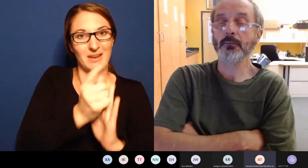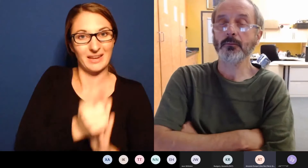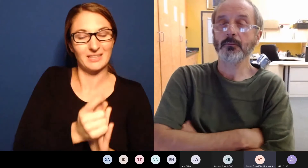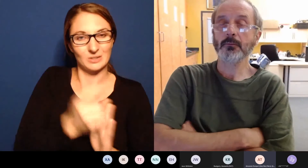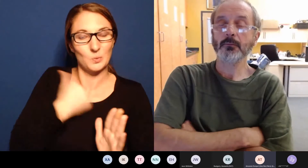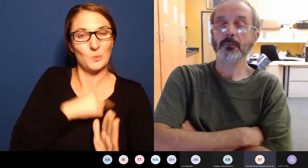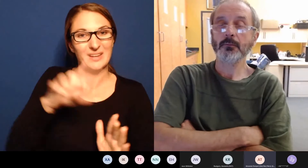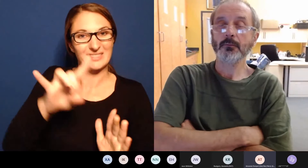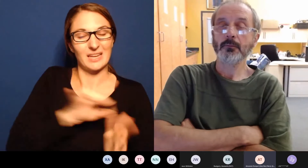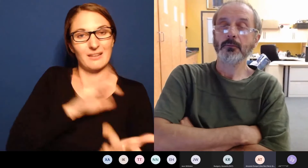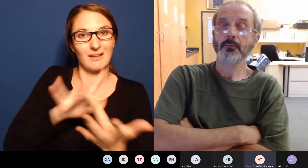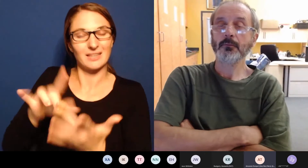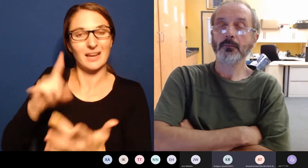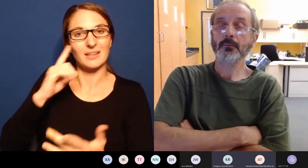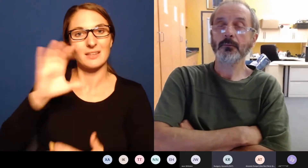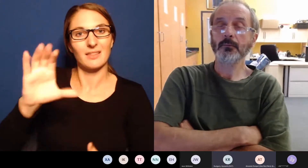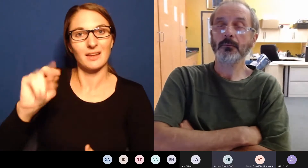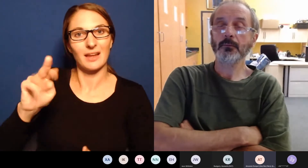parking